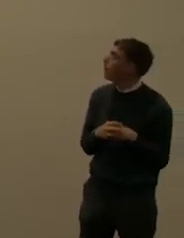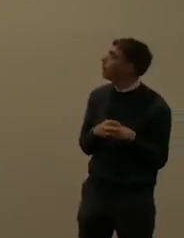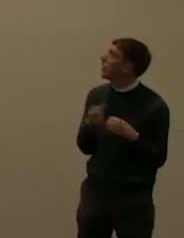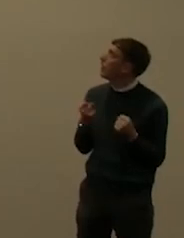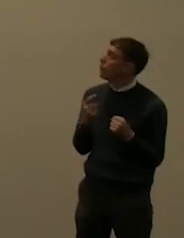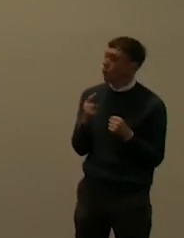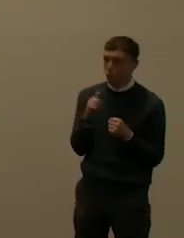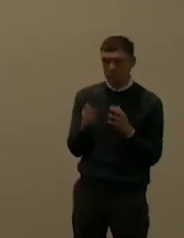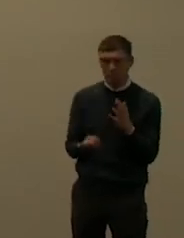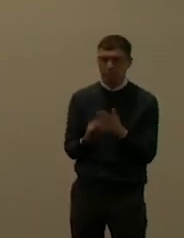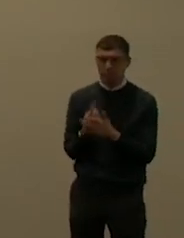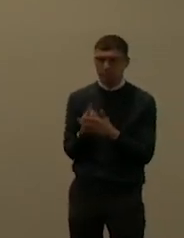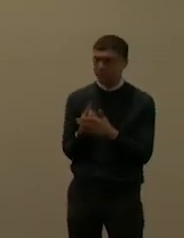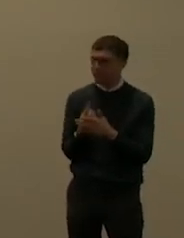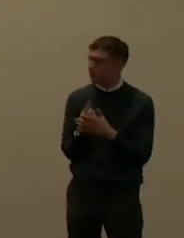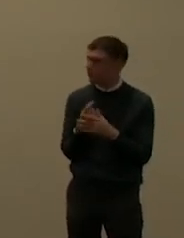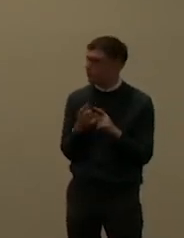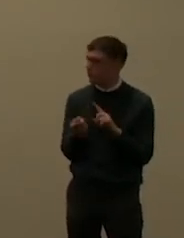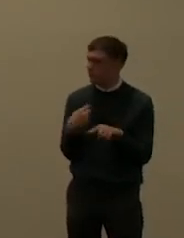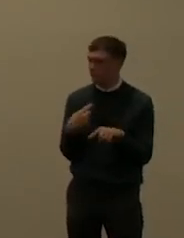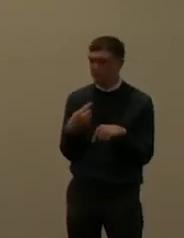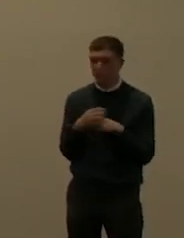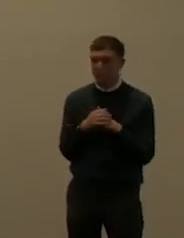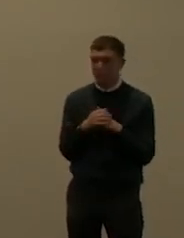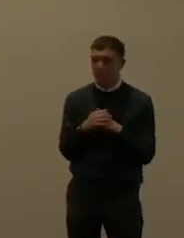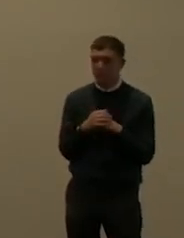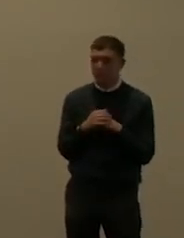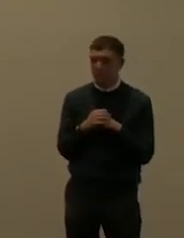one alert in this connection group.